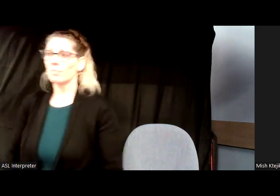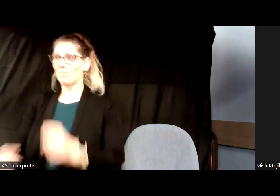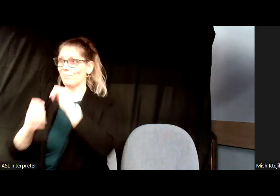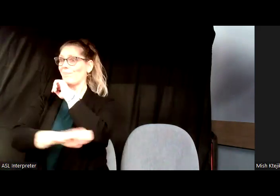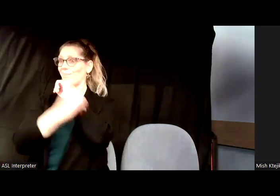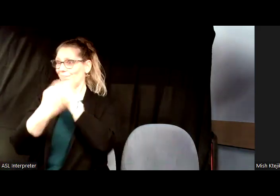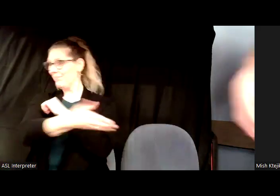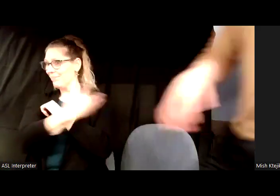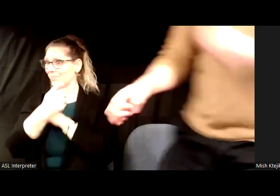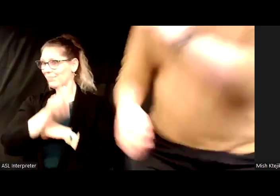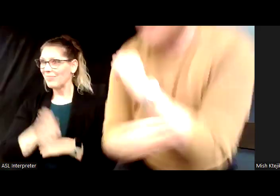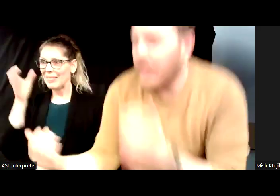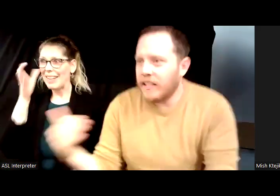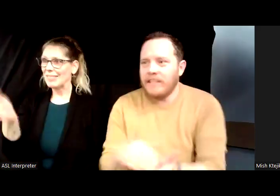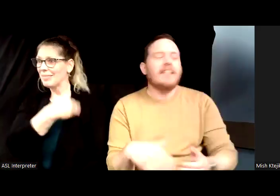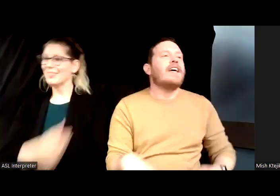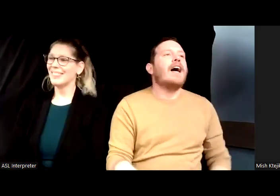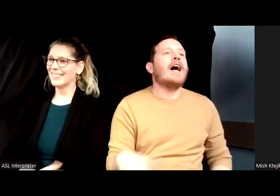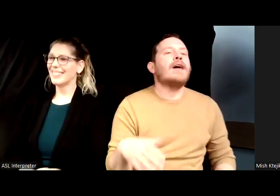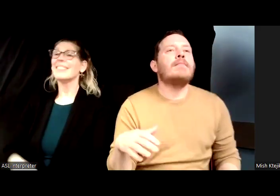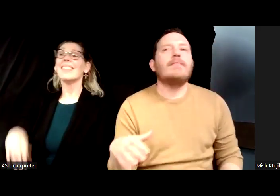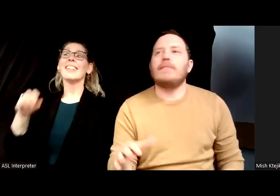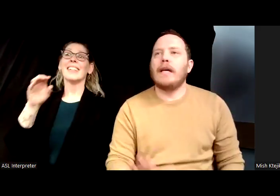Go ahead, Eric. Eric again.